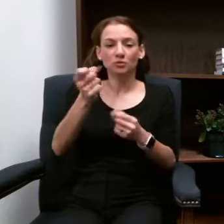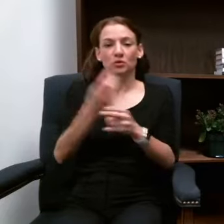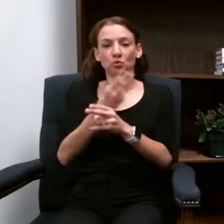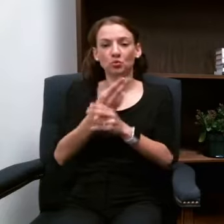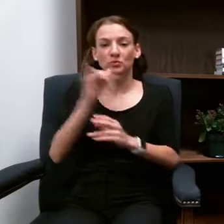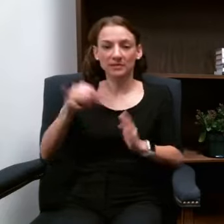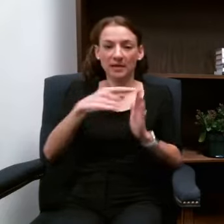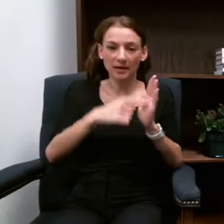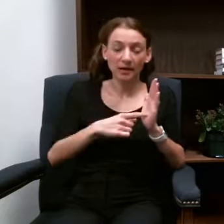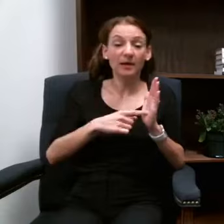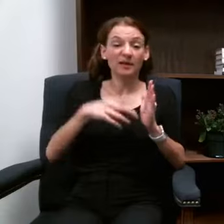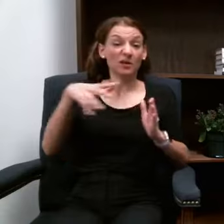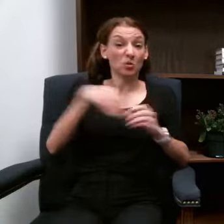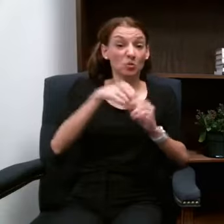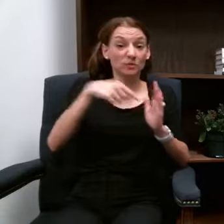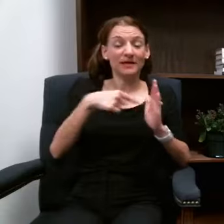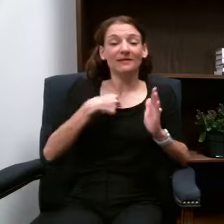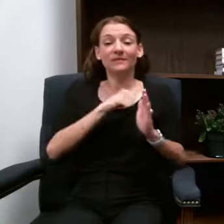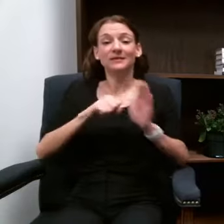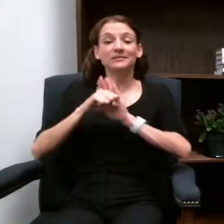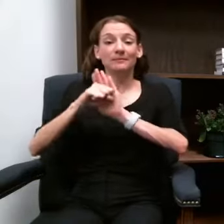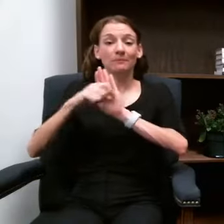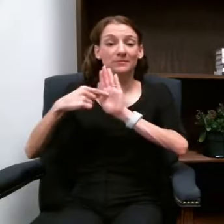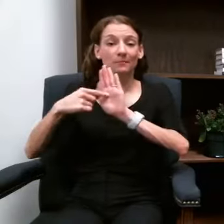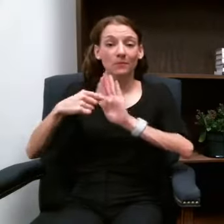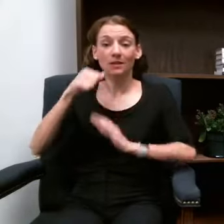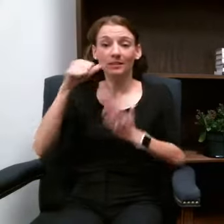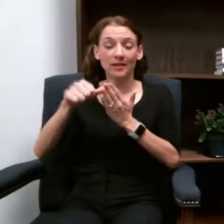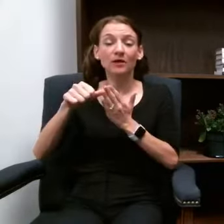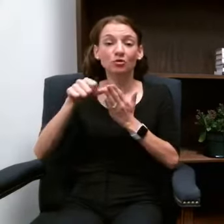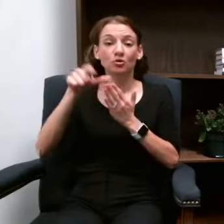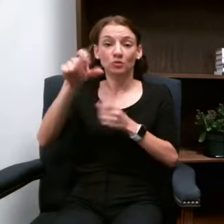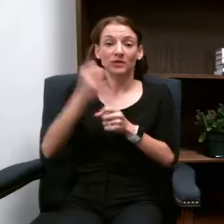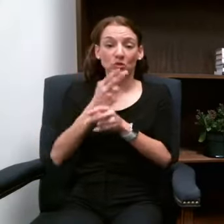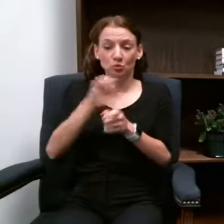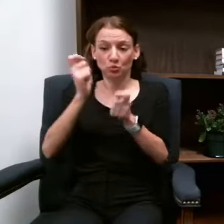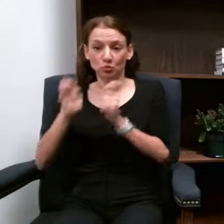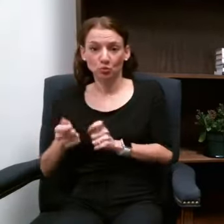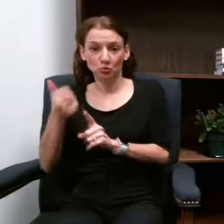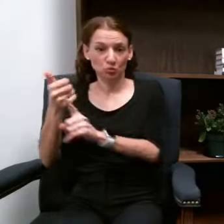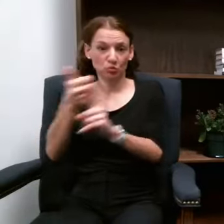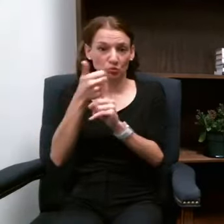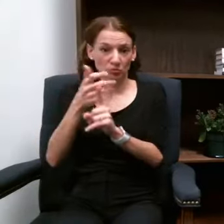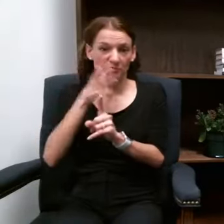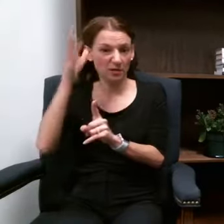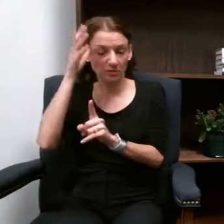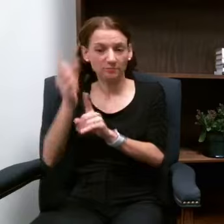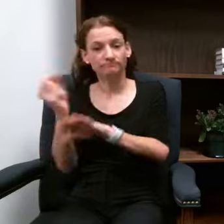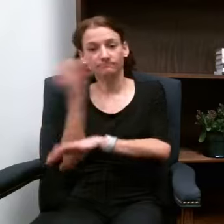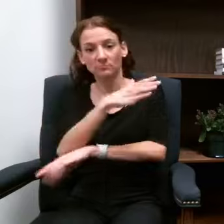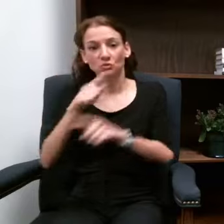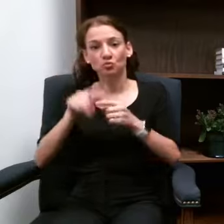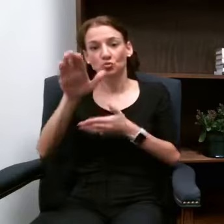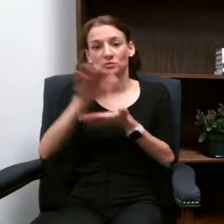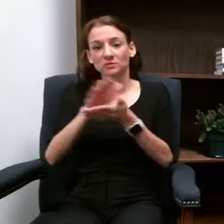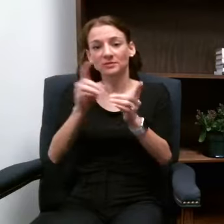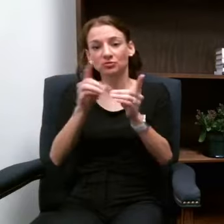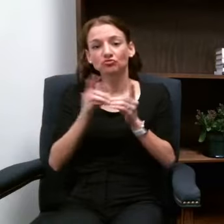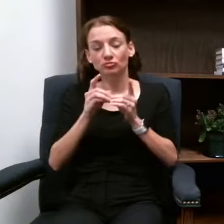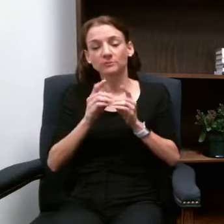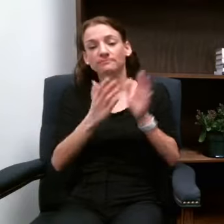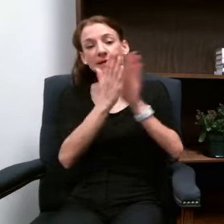sample letter and a sample form before the state form comes out that you can give to your school district saying, I